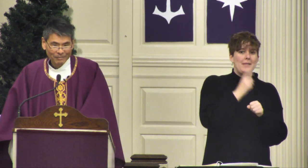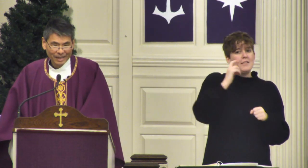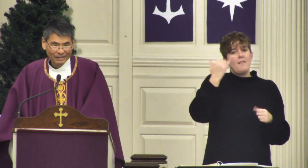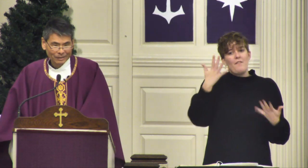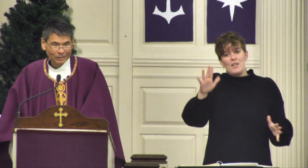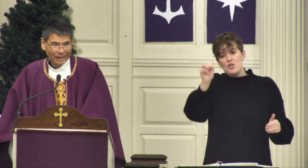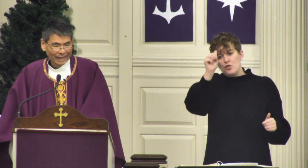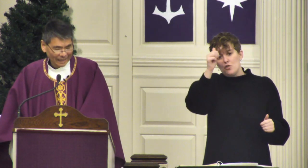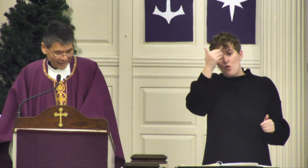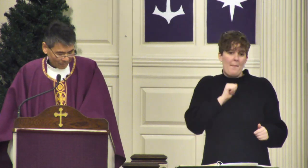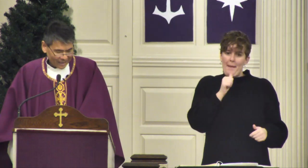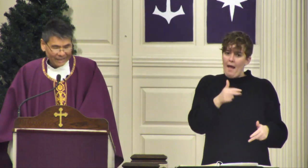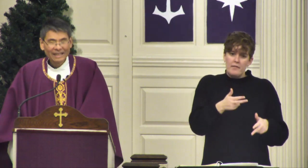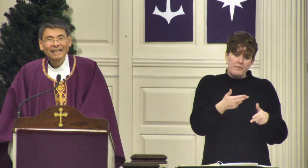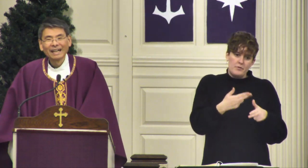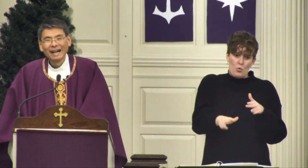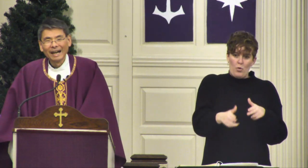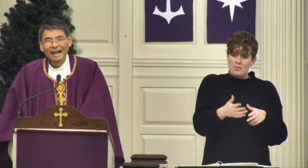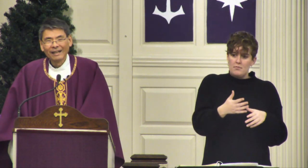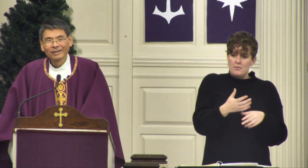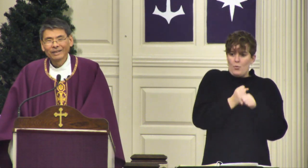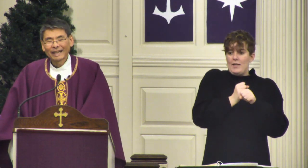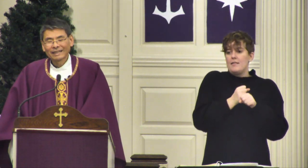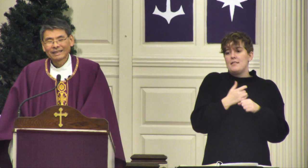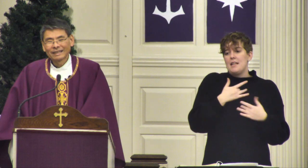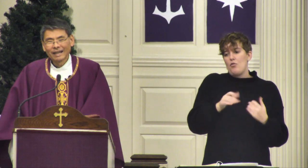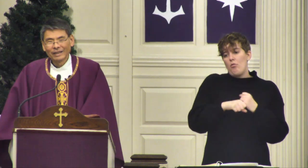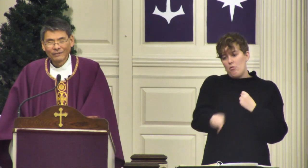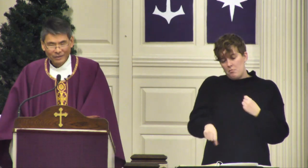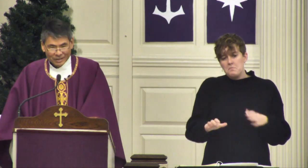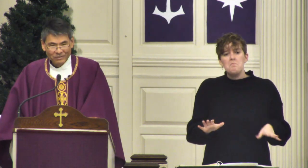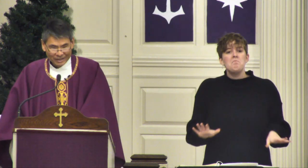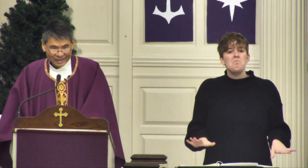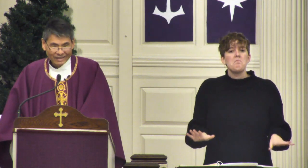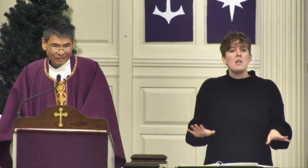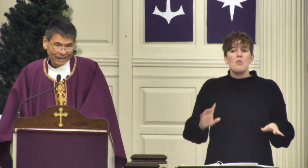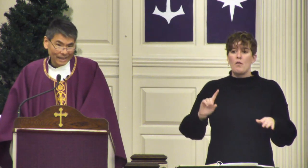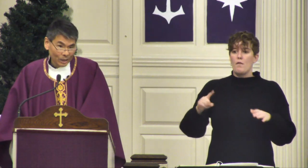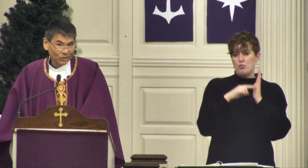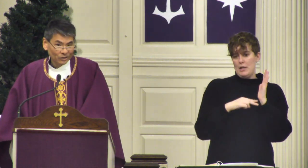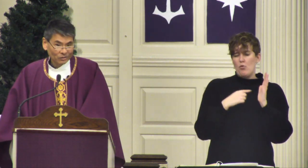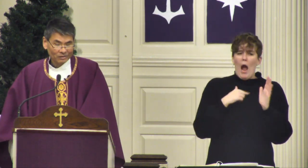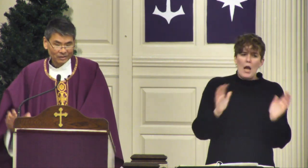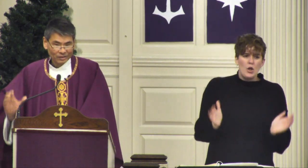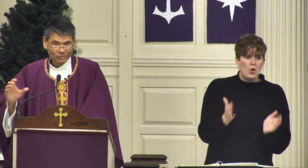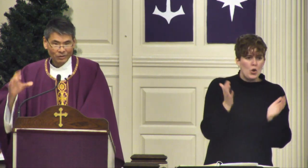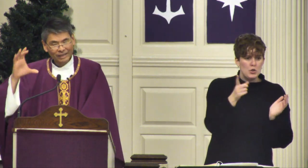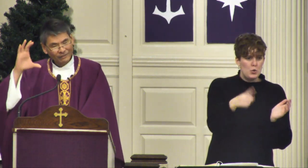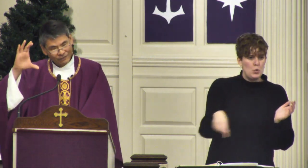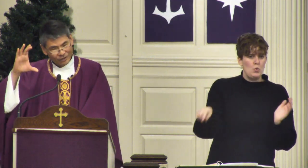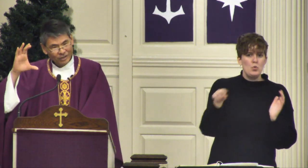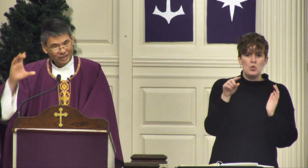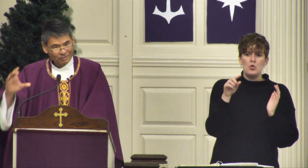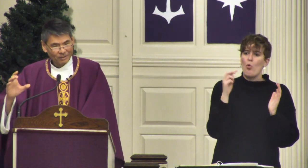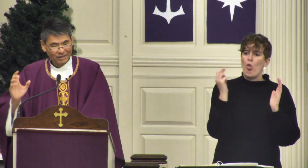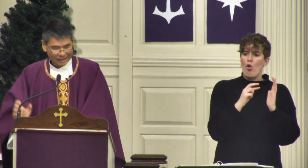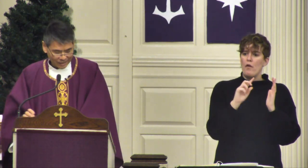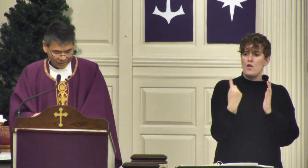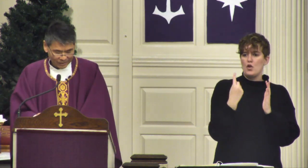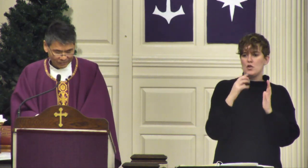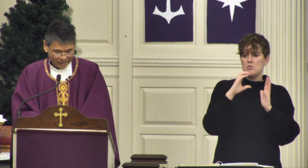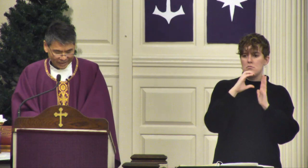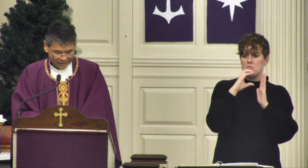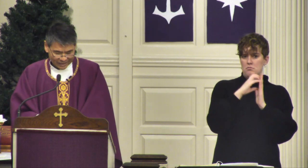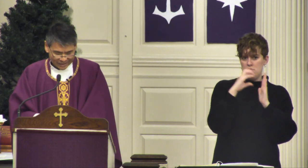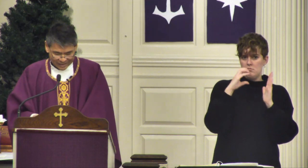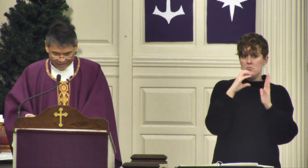not quick. But I'll look at the first reading, or I encourage you to look at the first part of